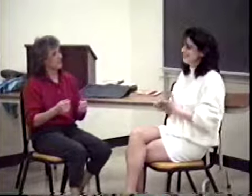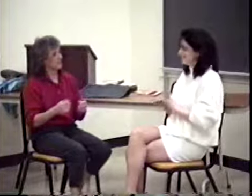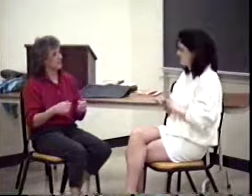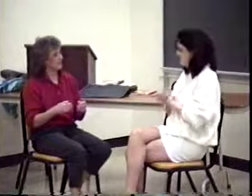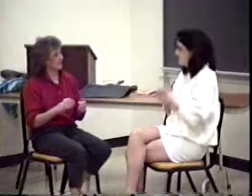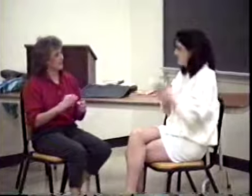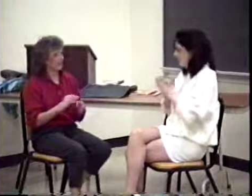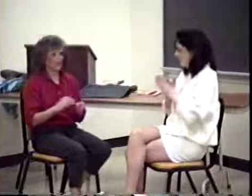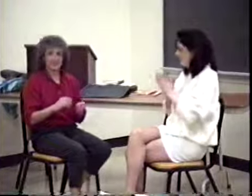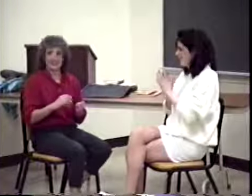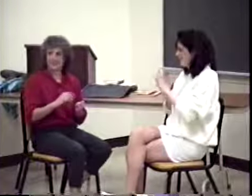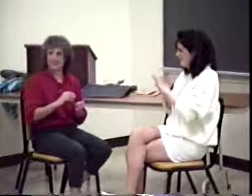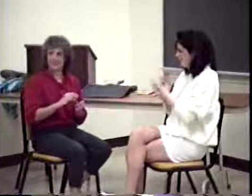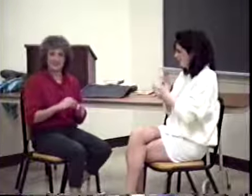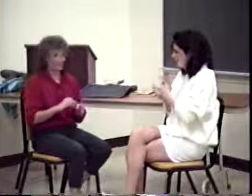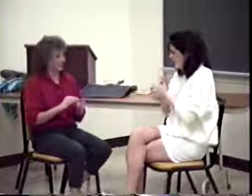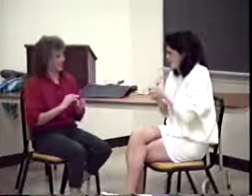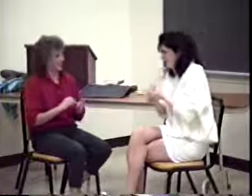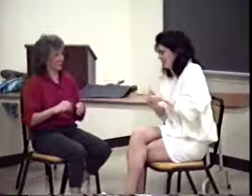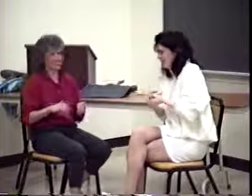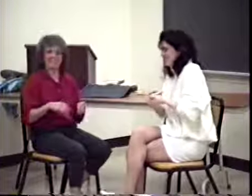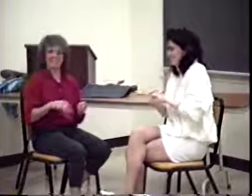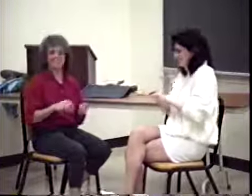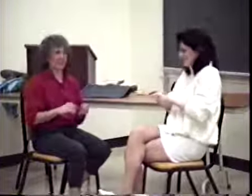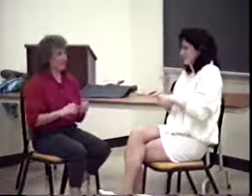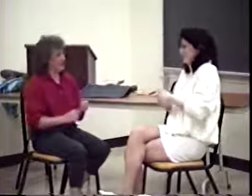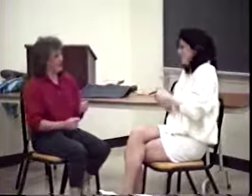Janice asked about how I ended up sideways on my horse.